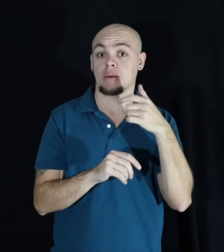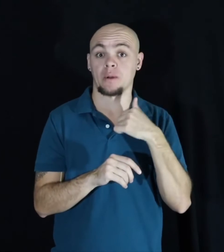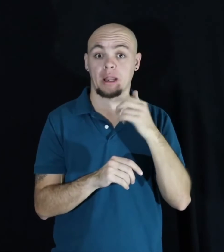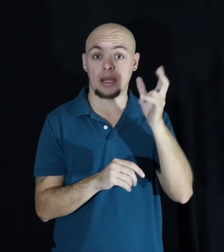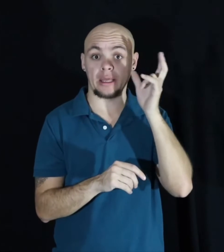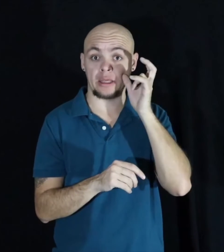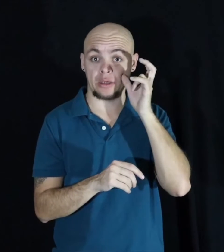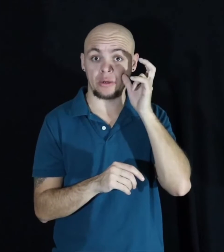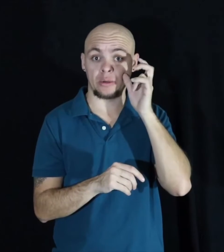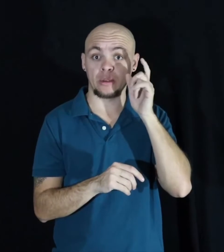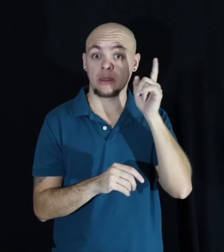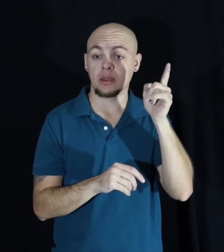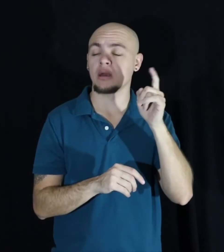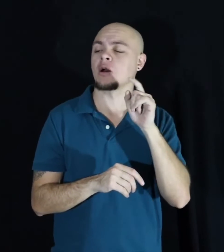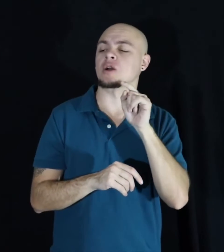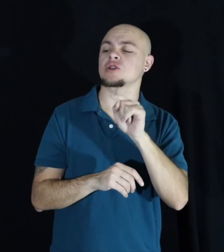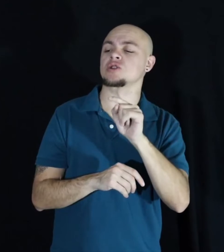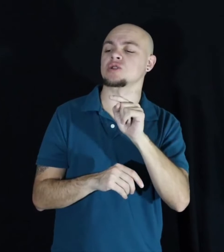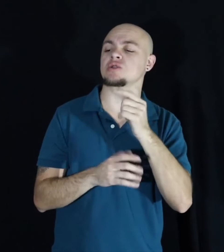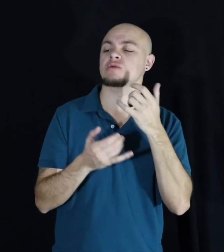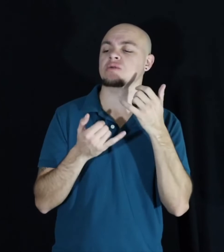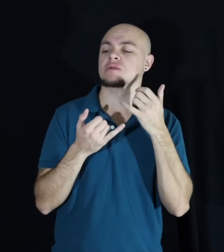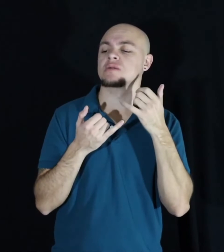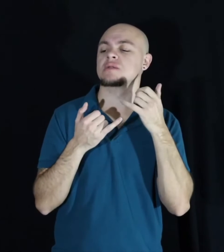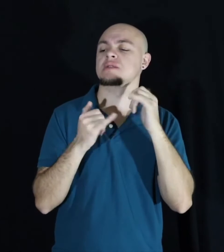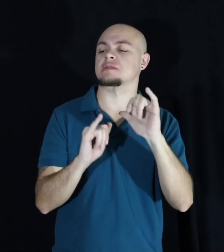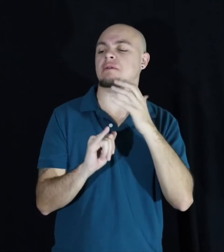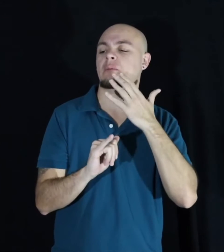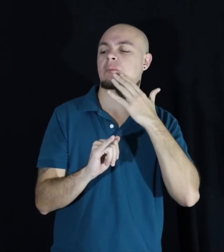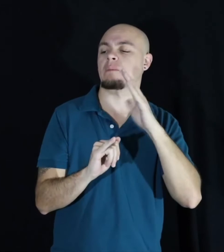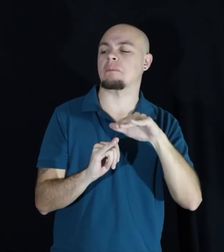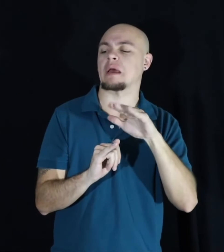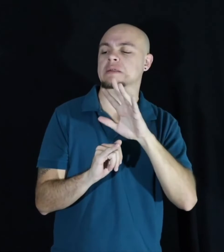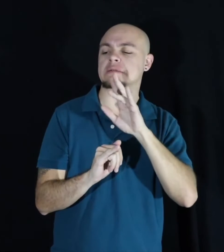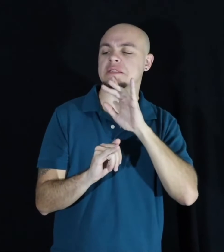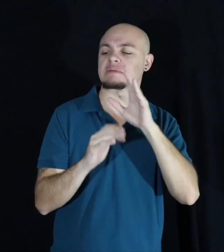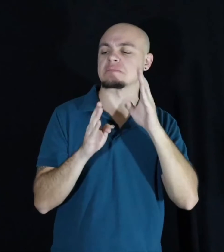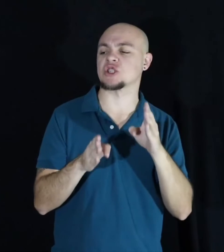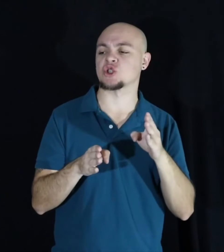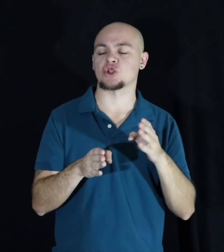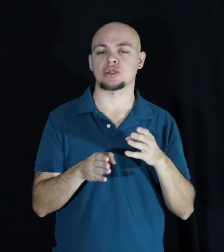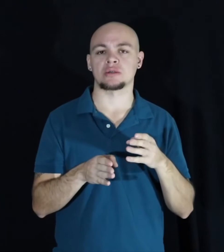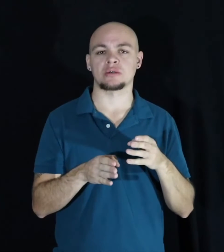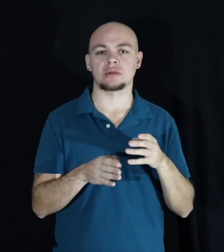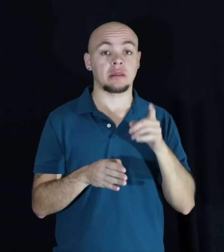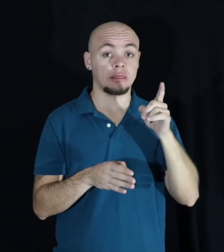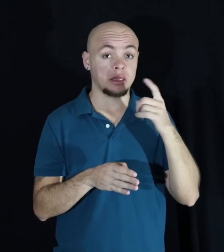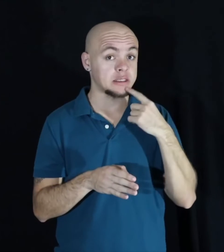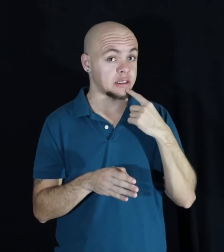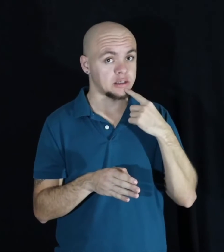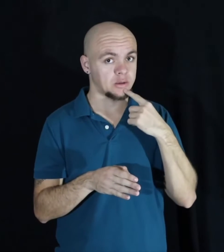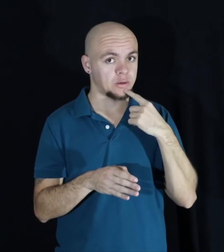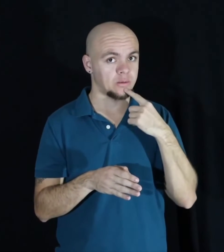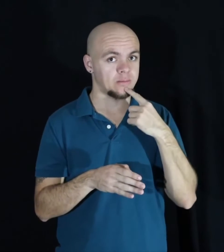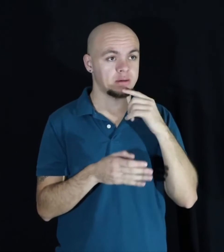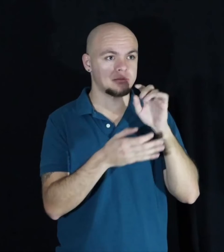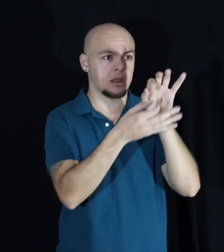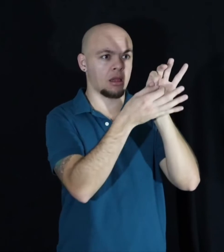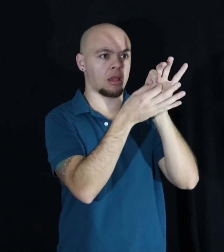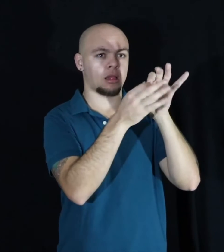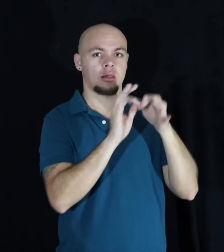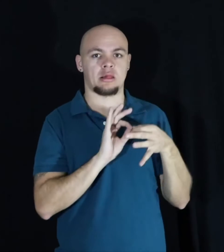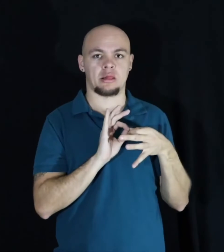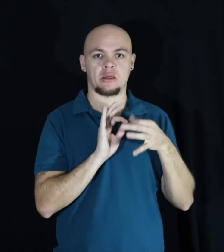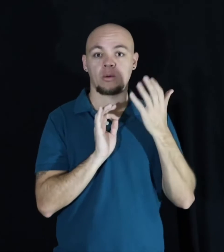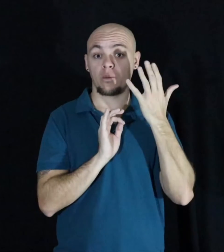say is, "You are still bad at this." That's not what they said, but that's what I interpreted based on my